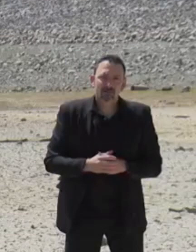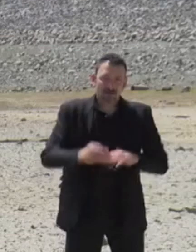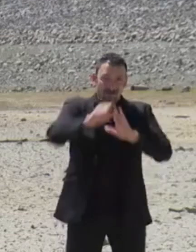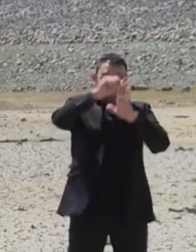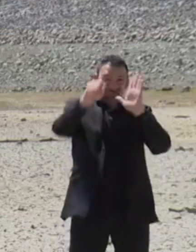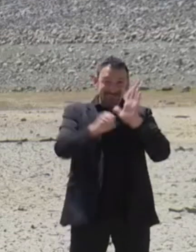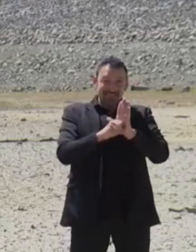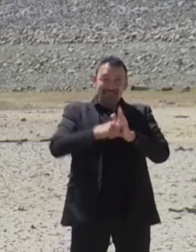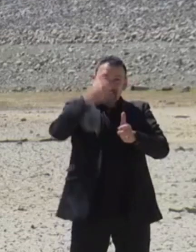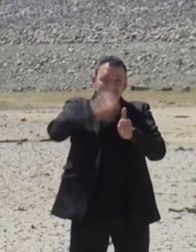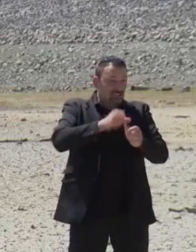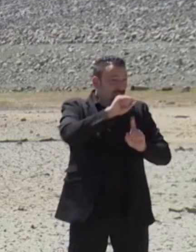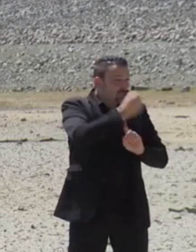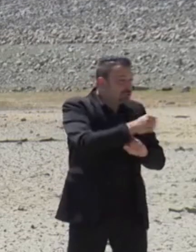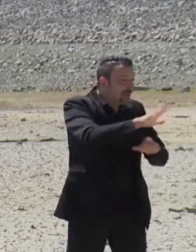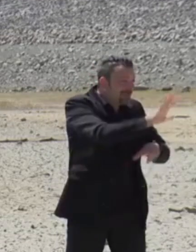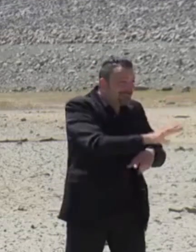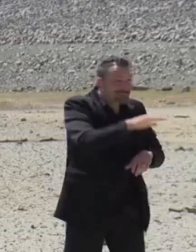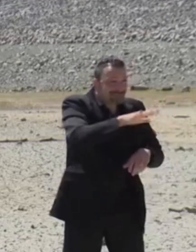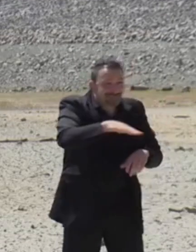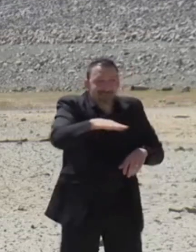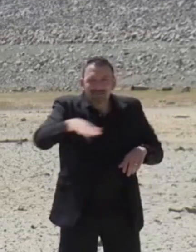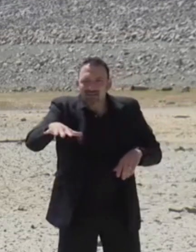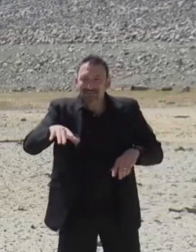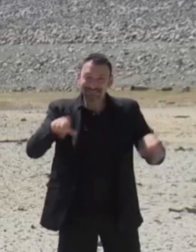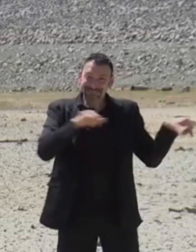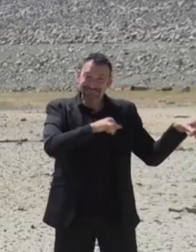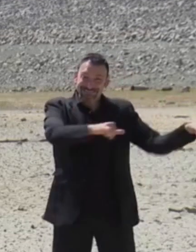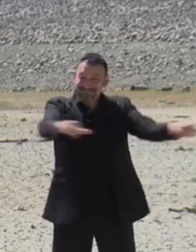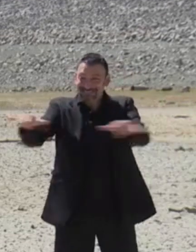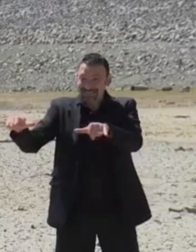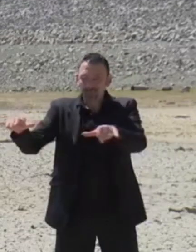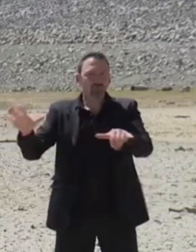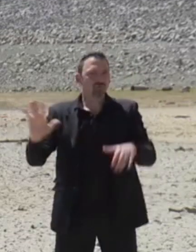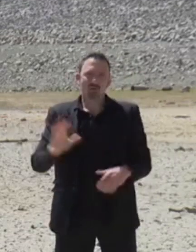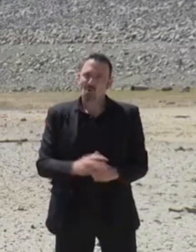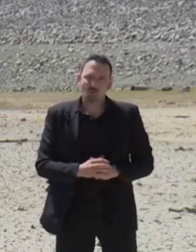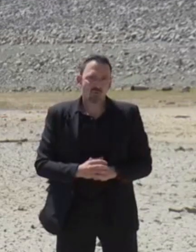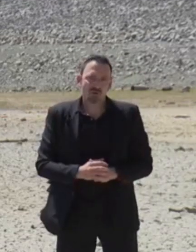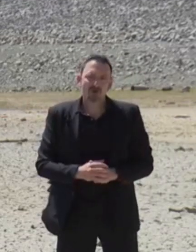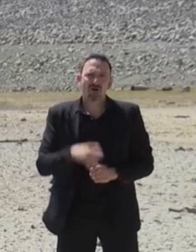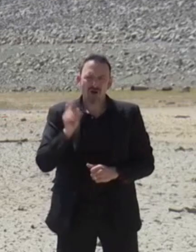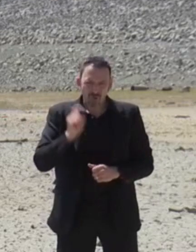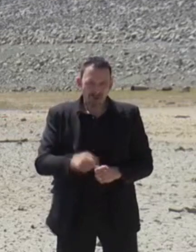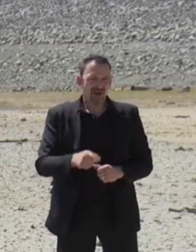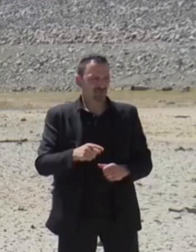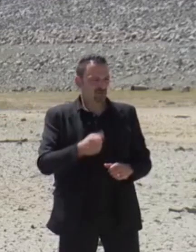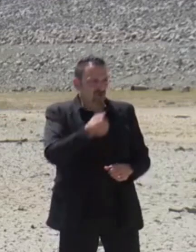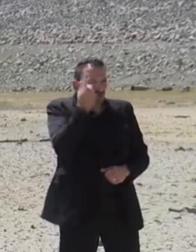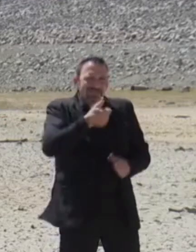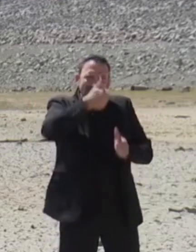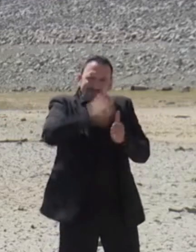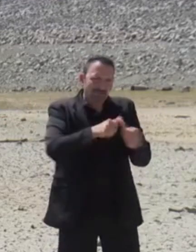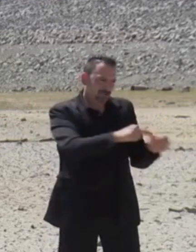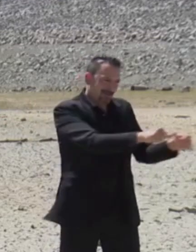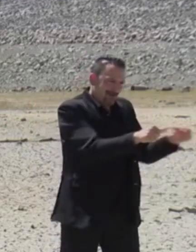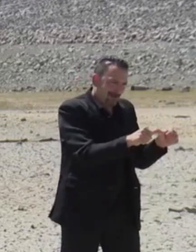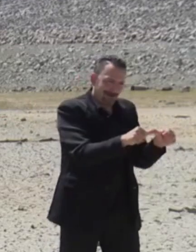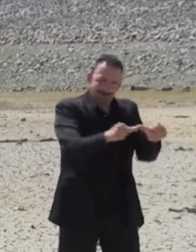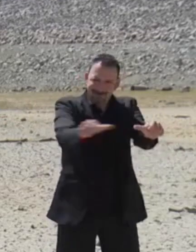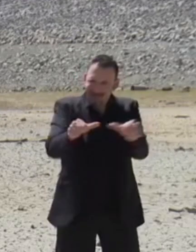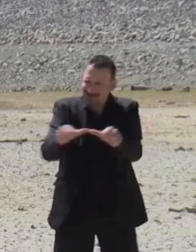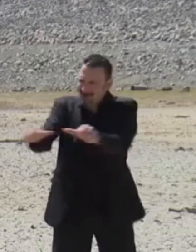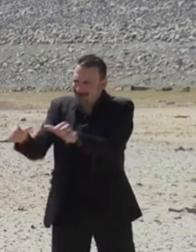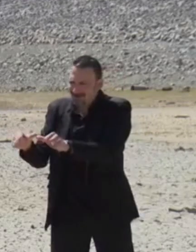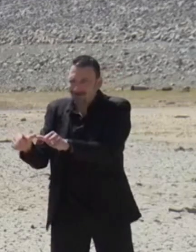one-size-fits-all solution, meaning we have to target our solutions regionally. Truly, parts of the state are in